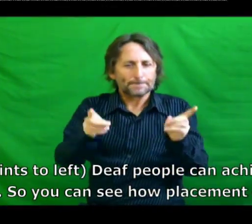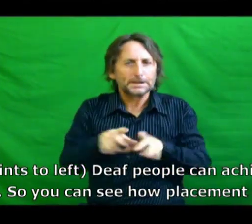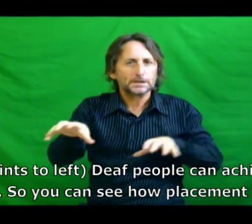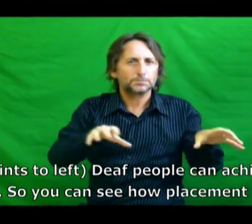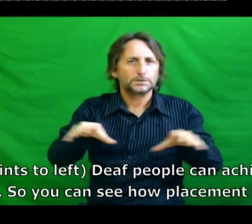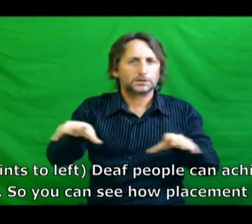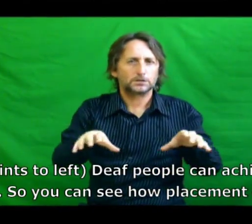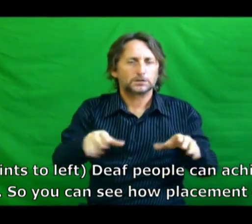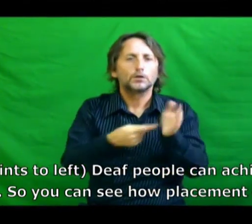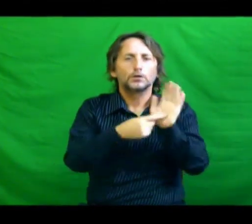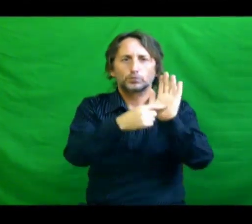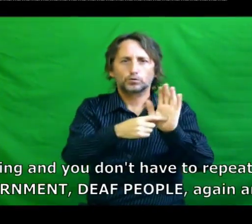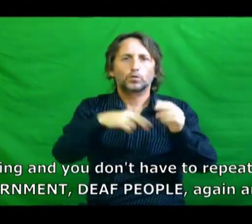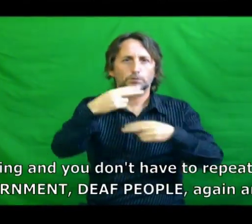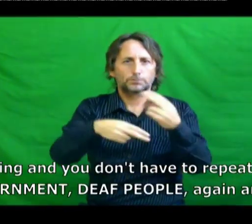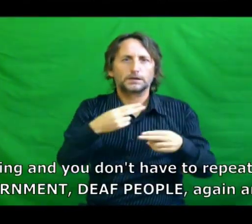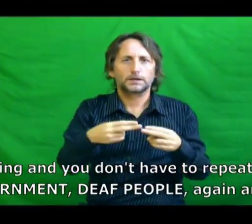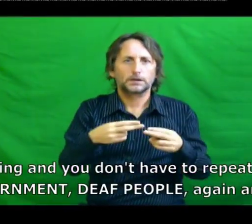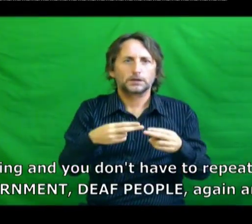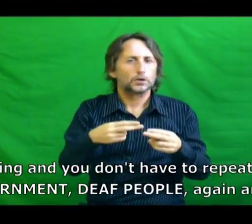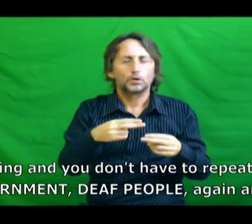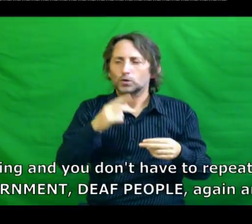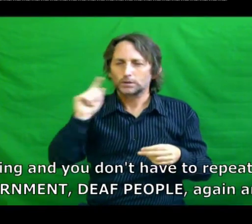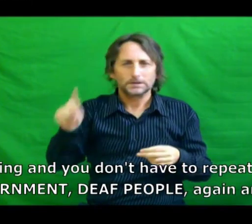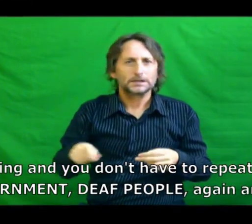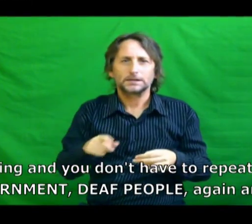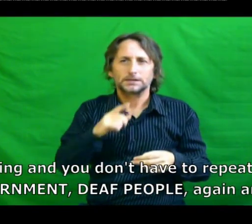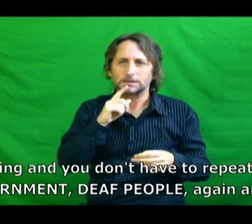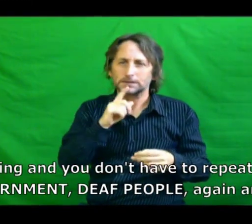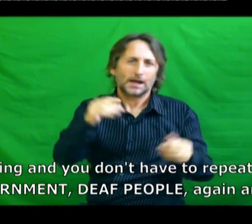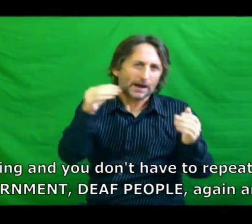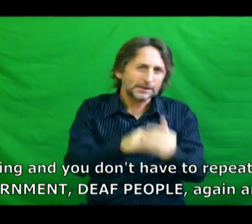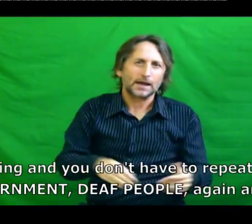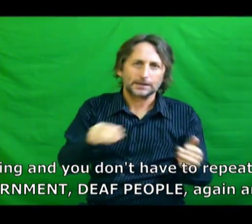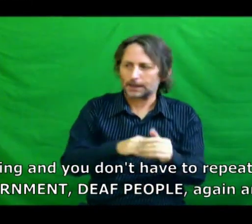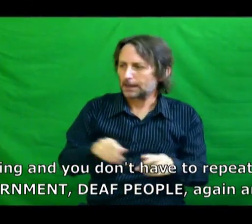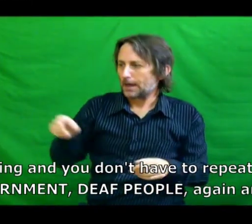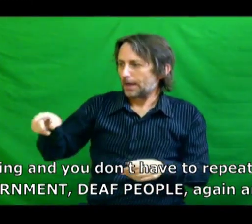meaning, and you don't have to repeatedly sign government, deaf people again and again.